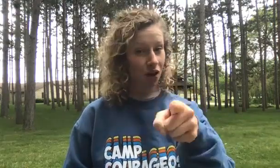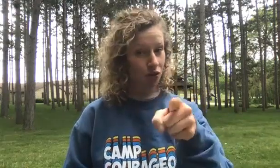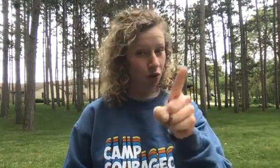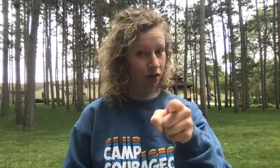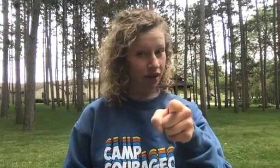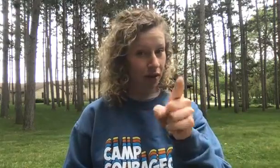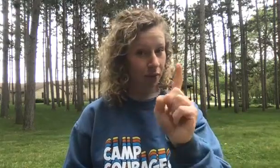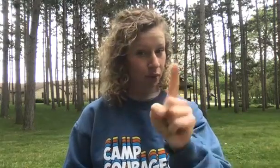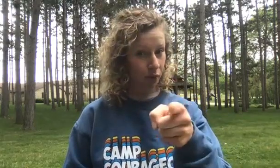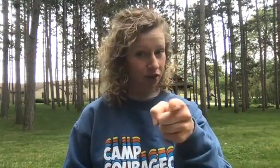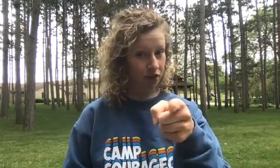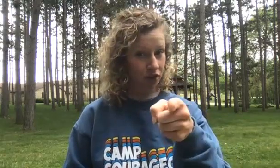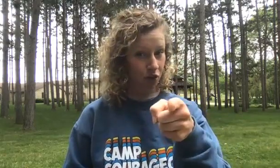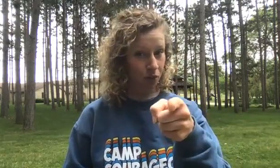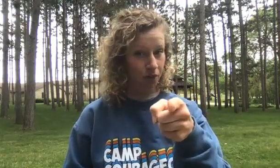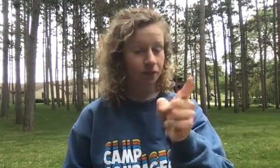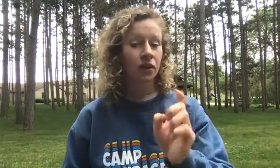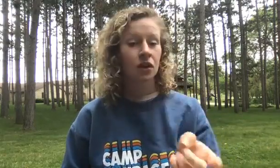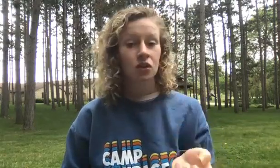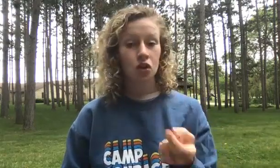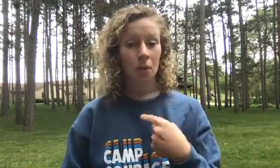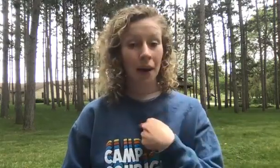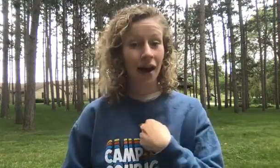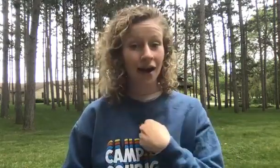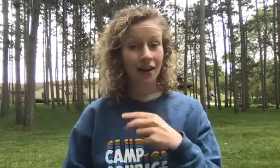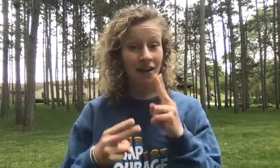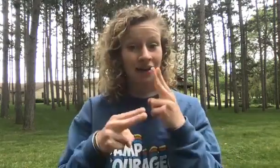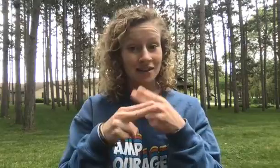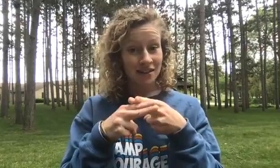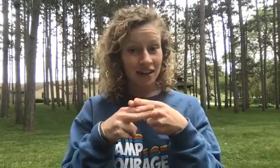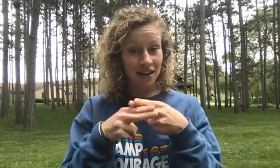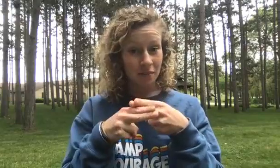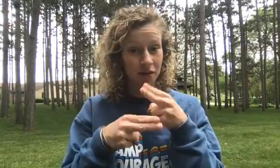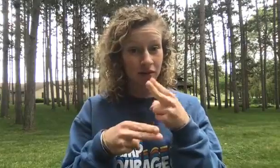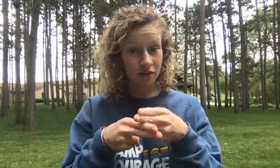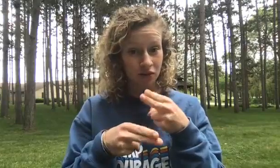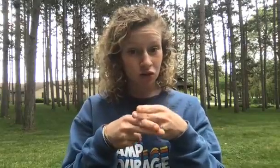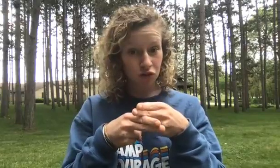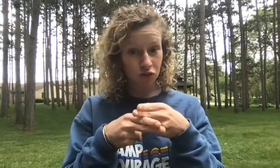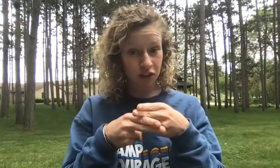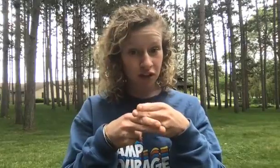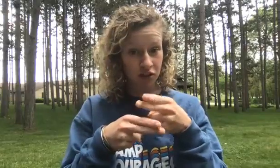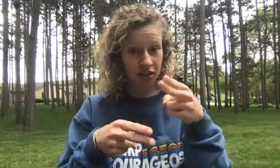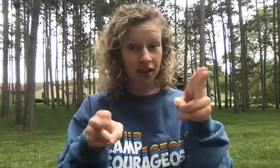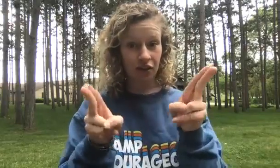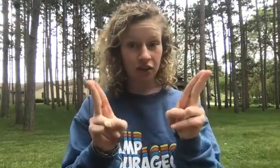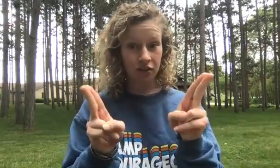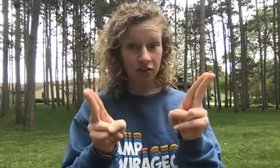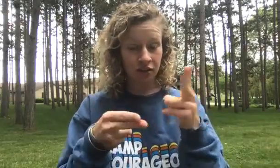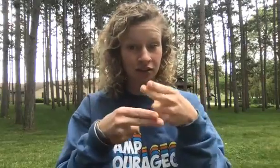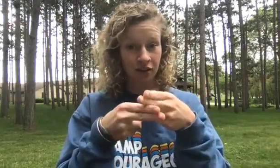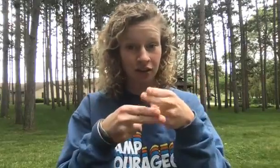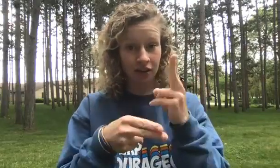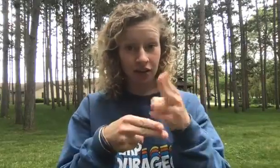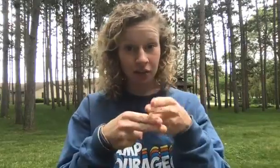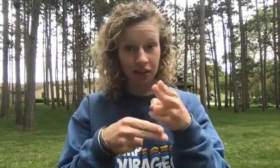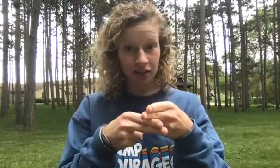your name, I'm going to point to you. So my name, so 2 fingers together, and you hit them like